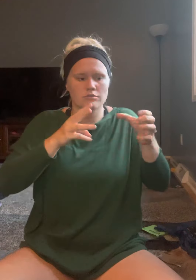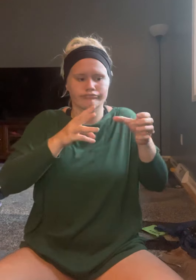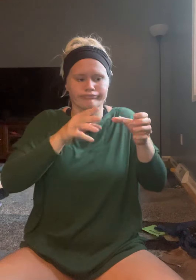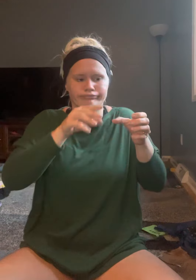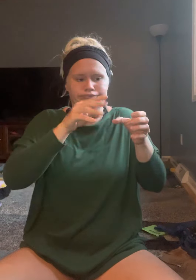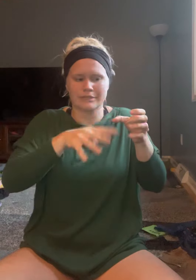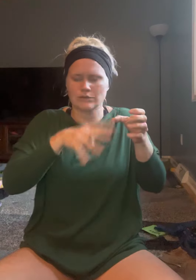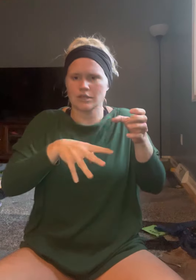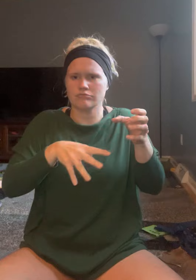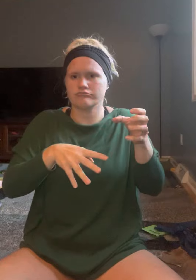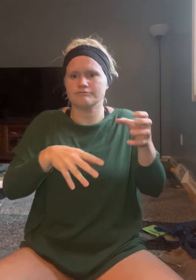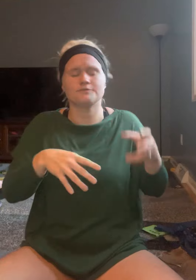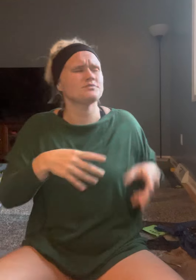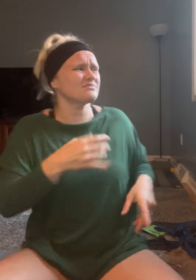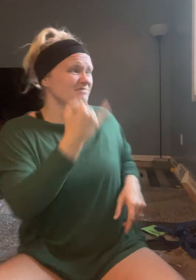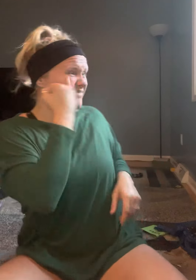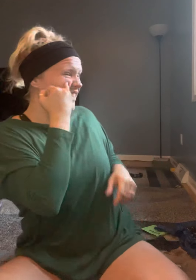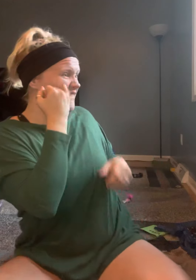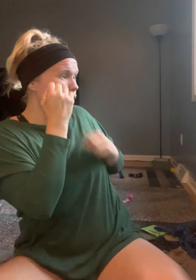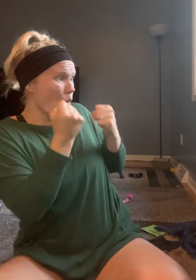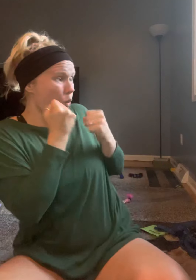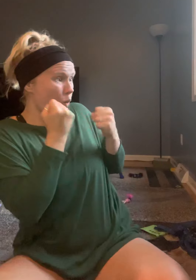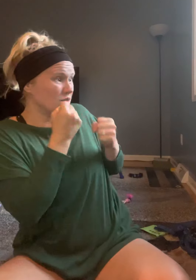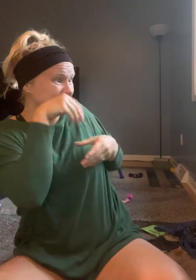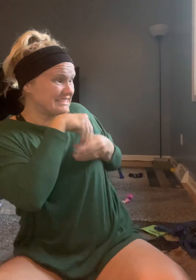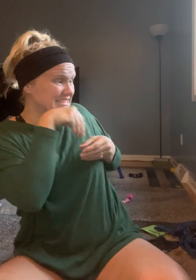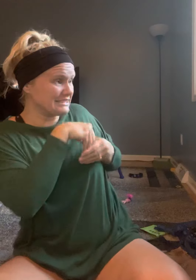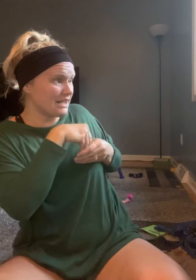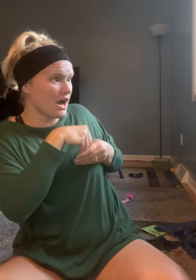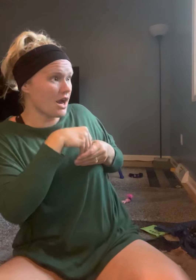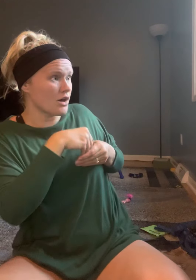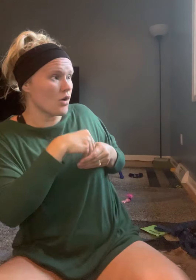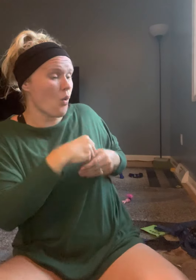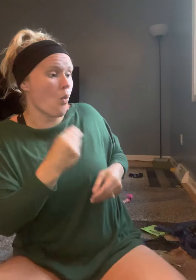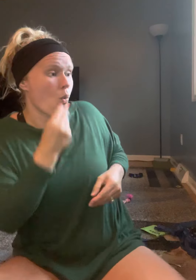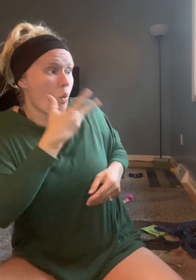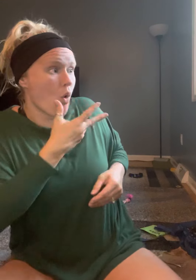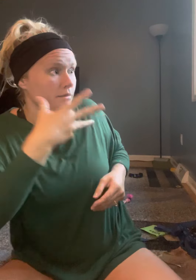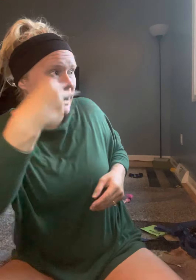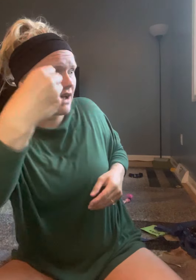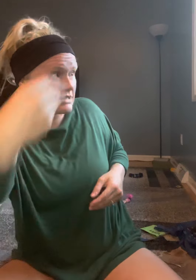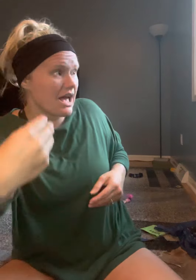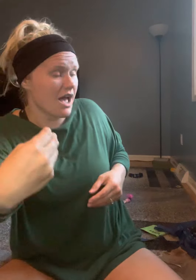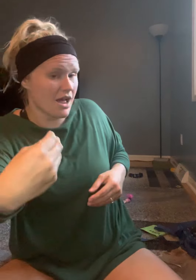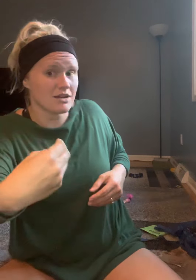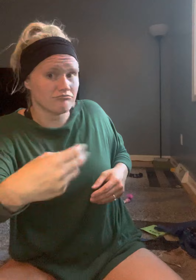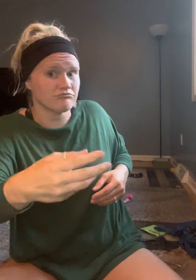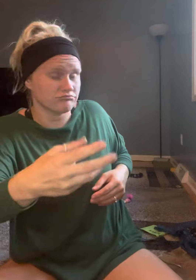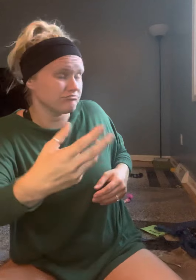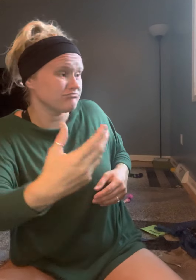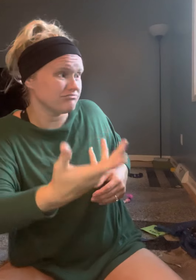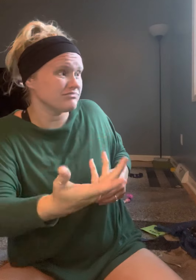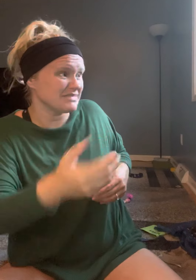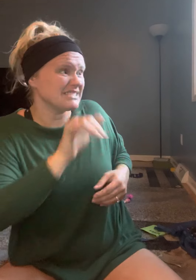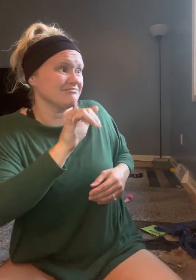outside. So it's like evaporating. It's like evaporating? Okay, he's got some good points, and right off the bat, he's